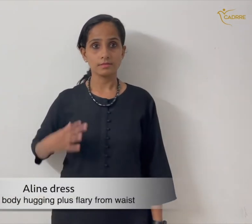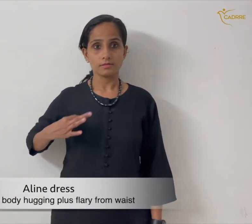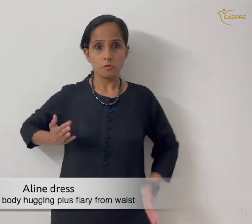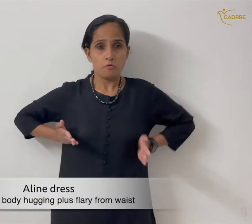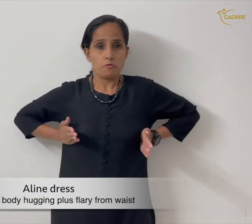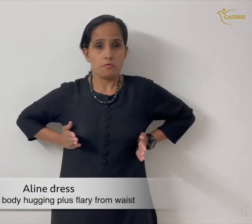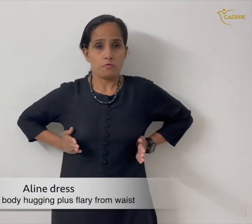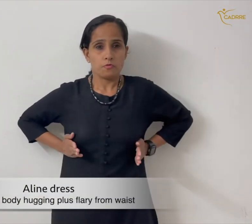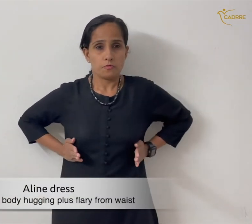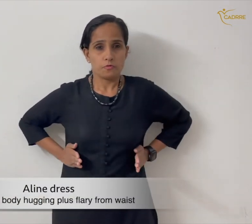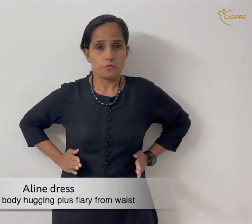A-line dress.